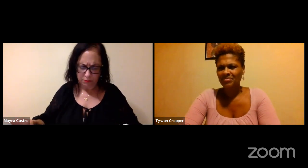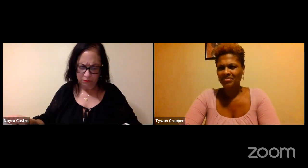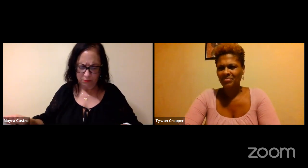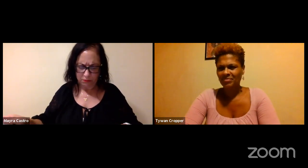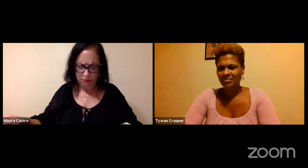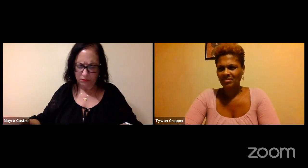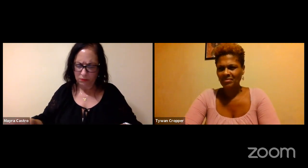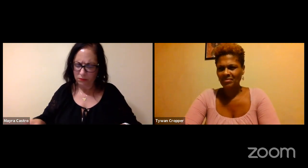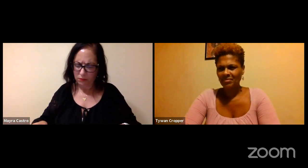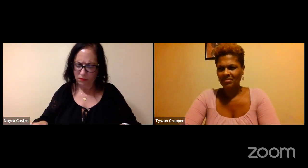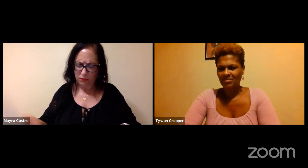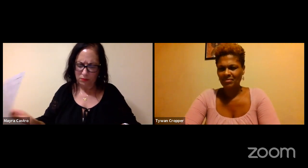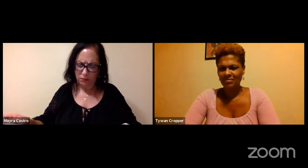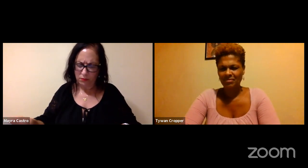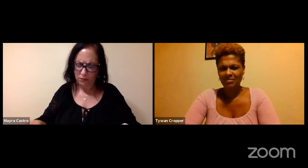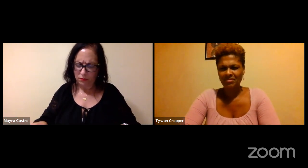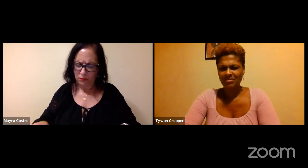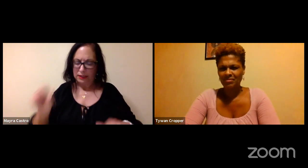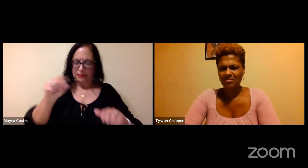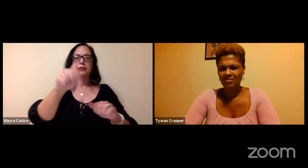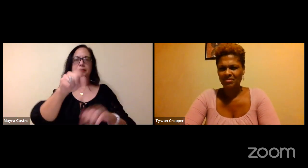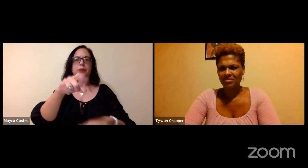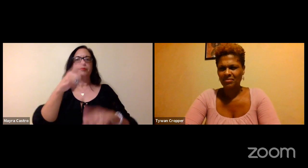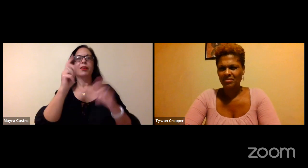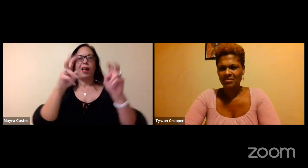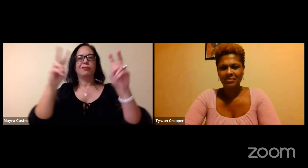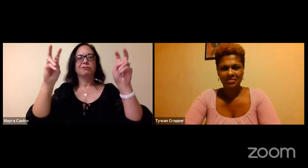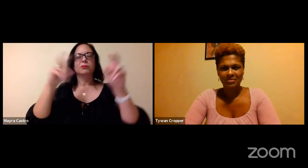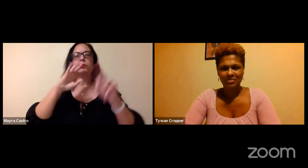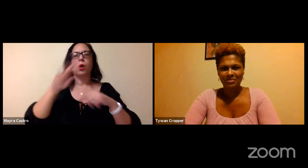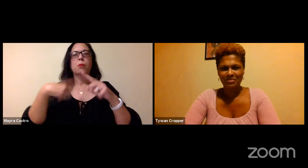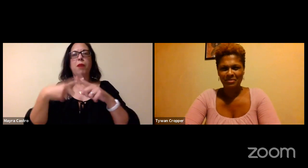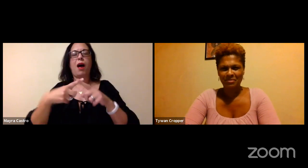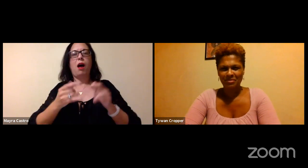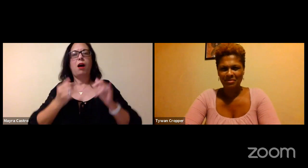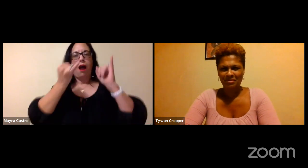Give me 1 second so I make sure I have the correct name, because it's been a while.